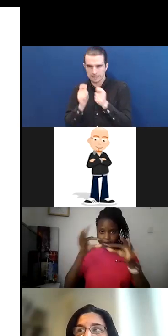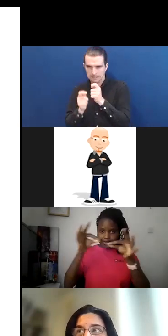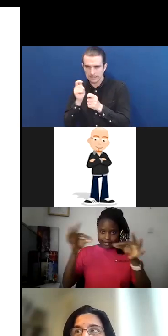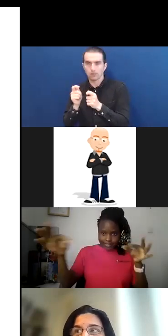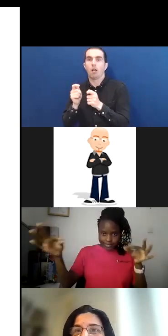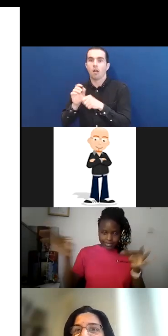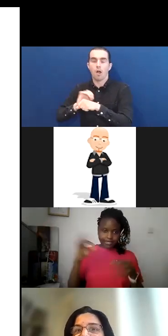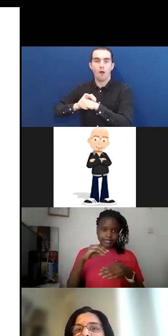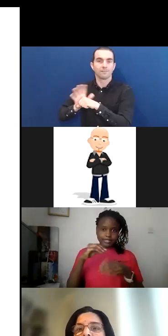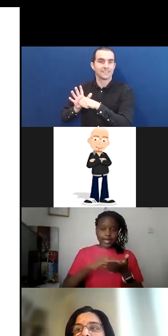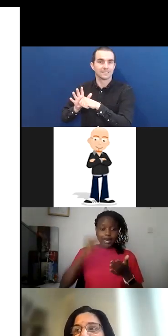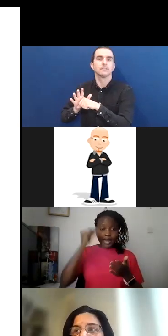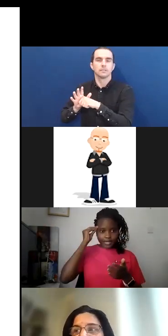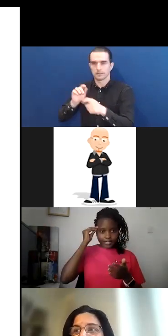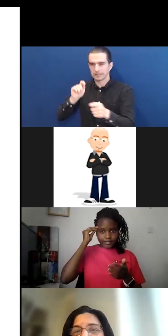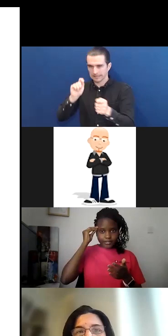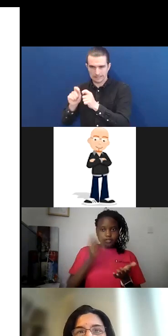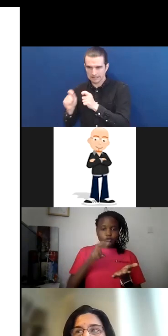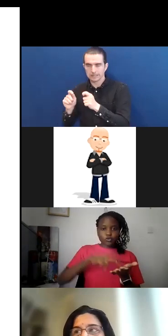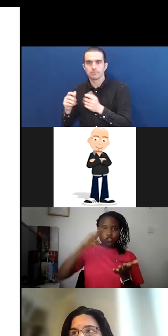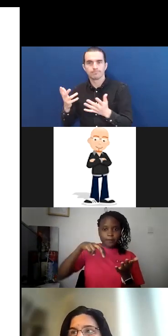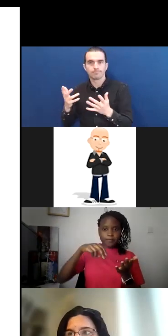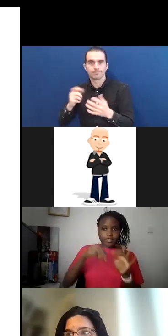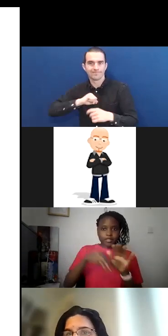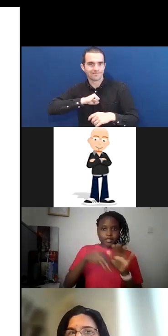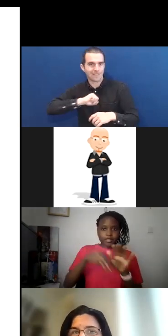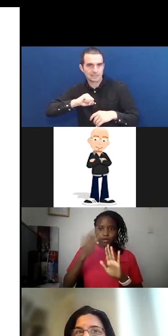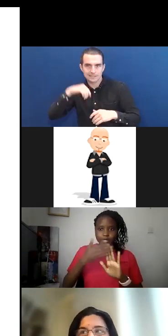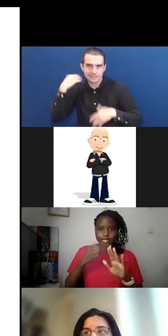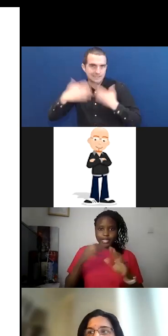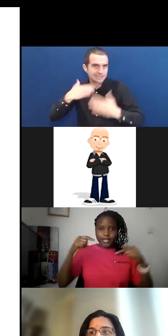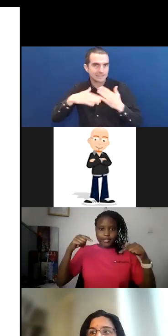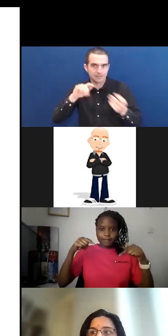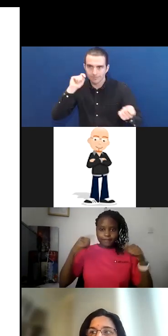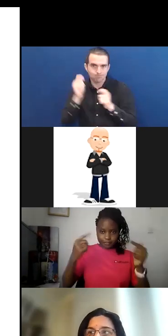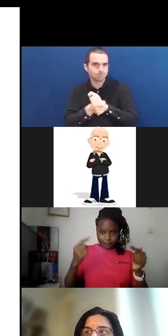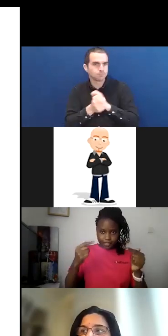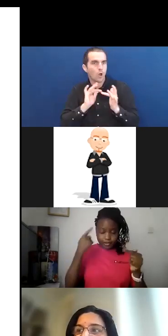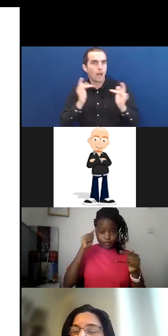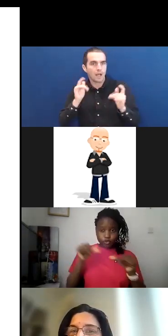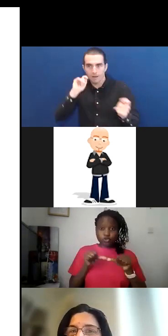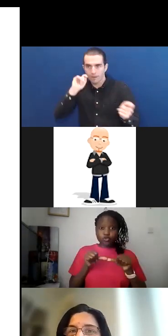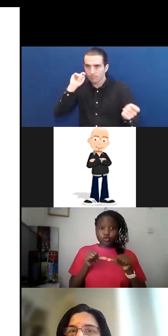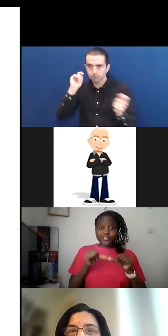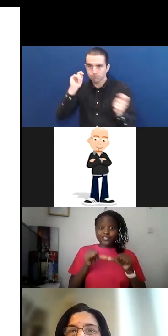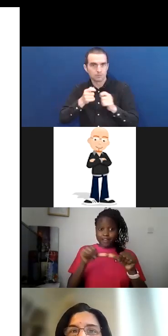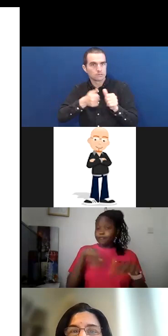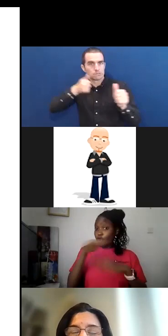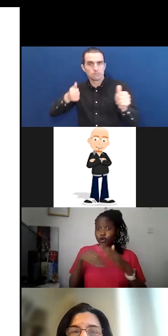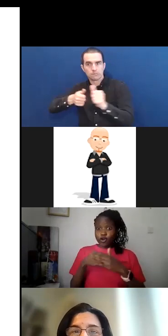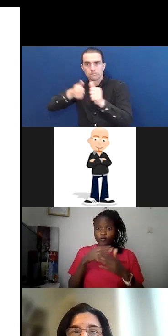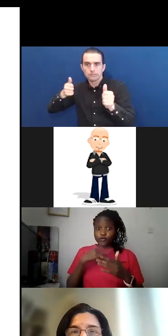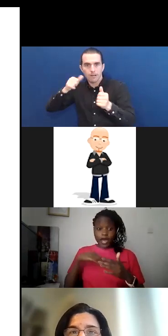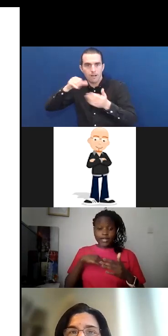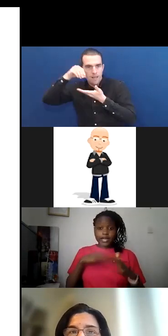to jump into this mode quickly and effectively in order to survive. I think that's what we've all experienced, and we've seen our partners